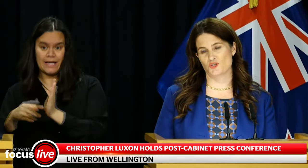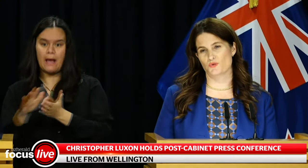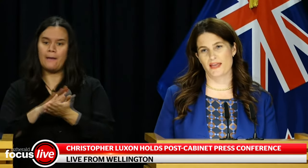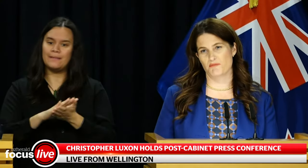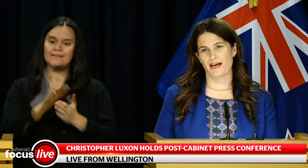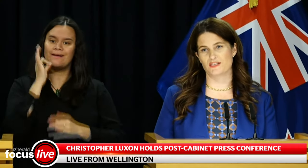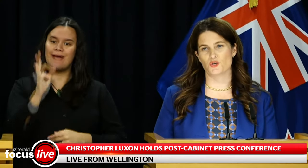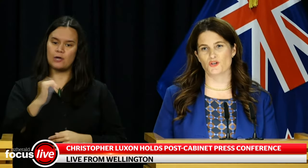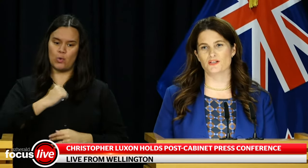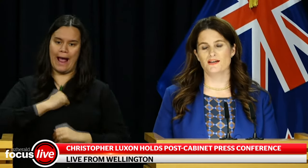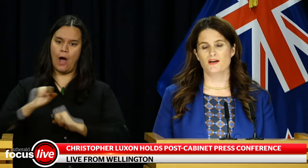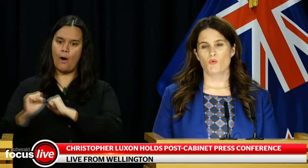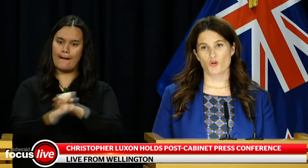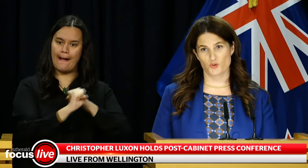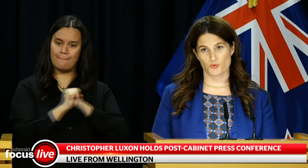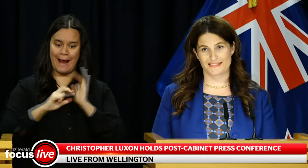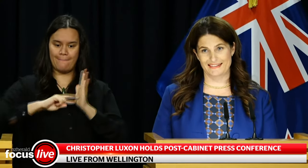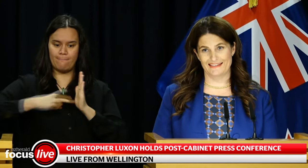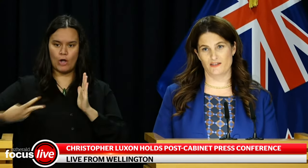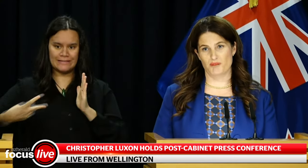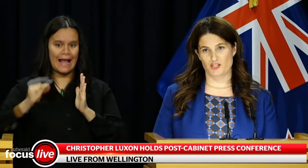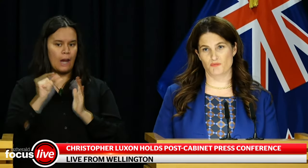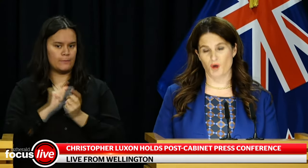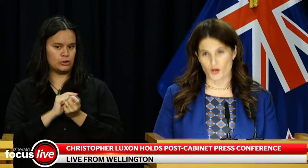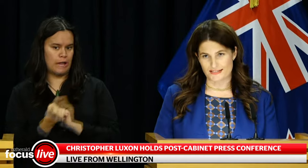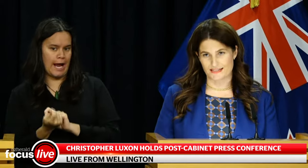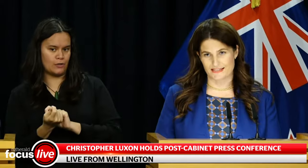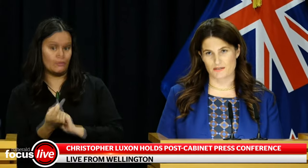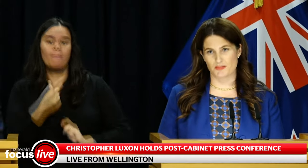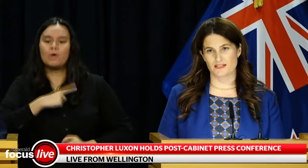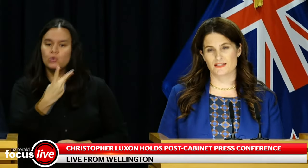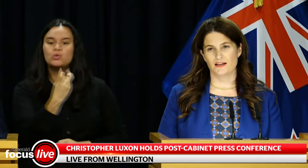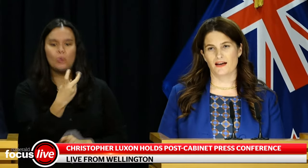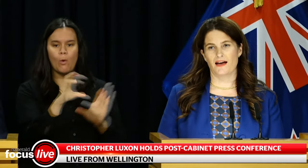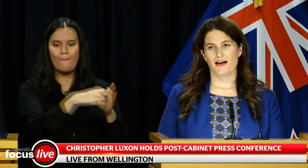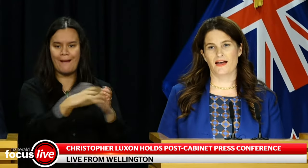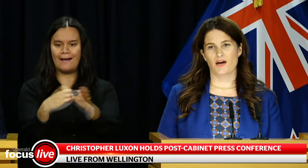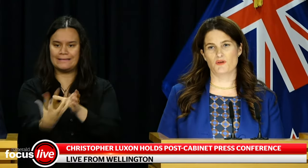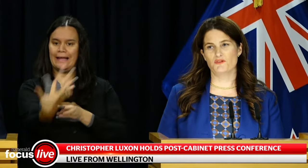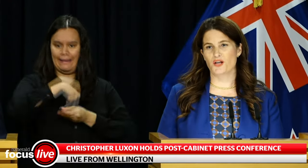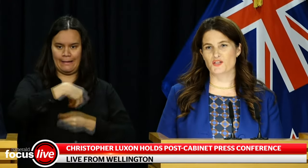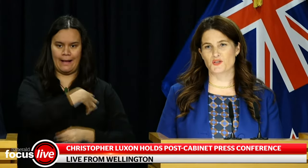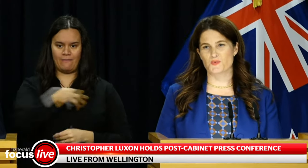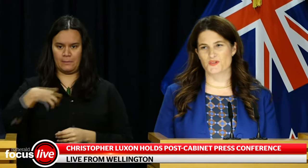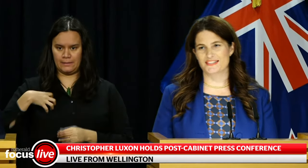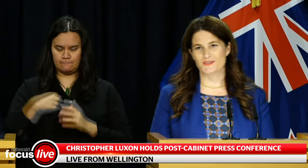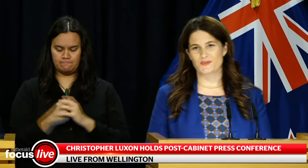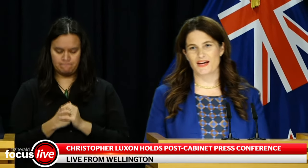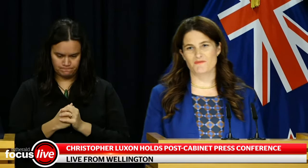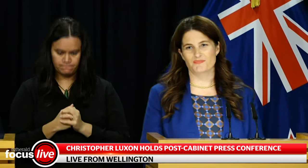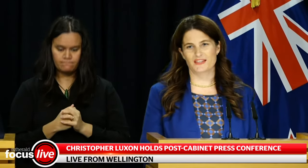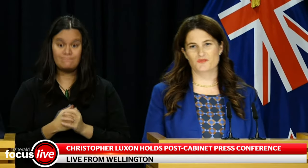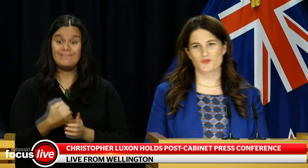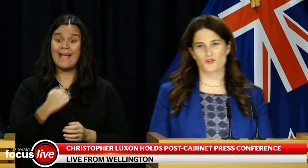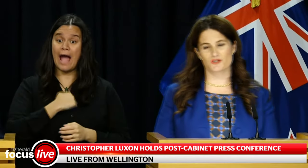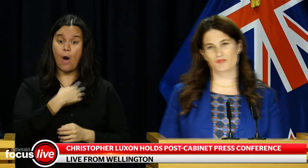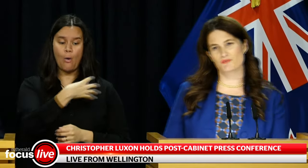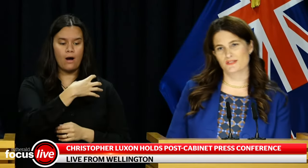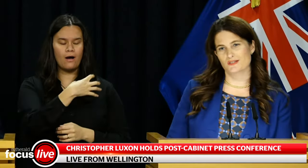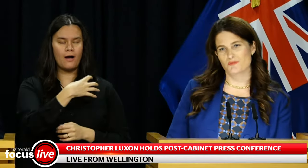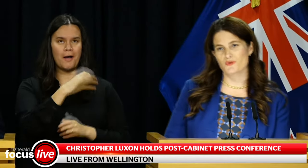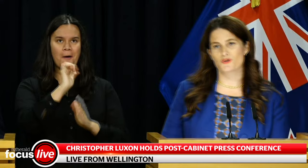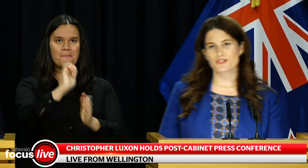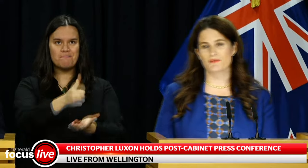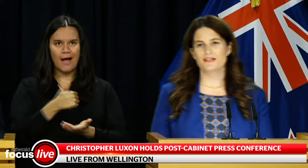that National campaigned on. What you will see in the budget policy statement, however, and I don't want to give you your